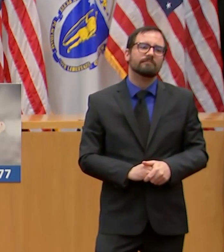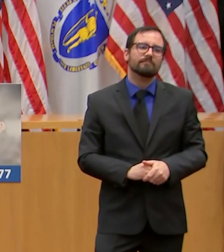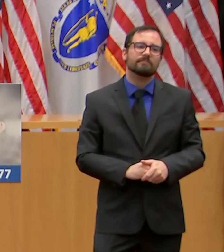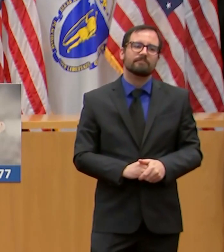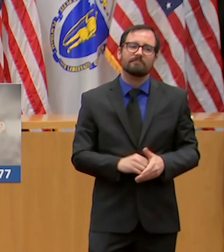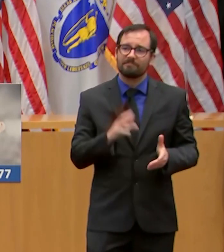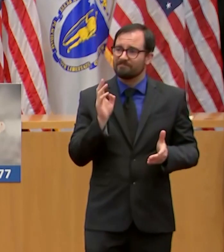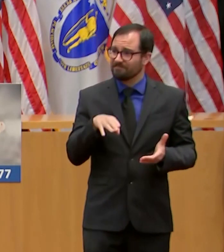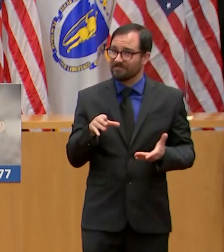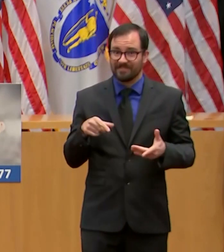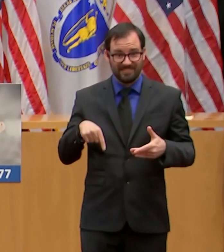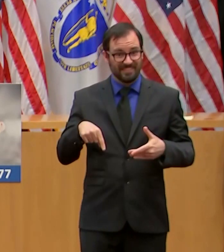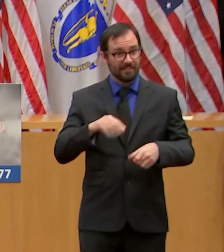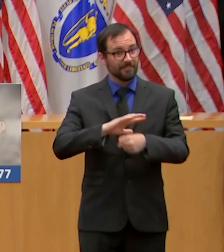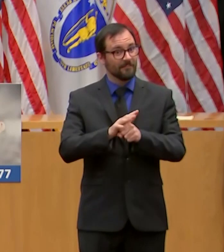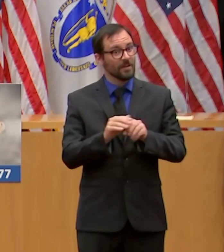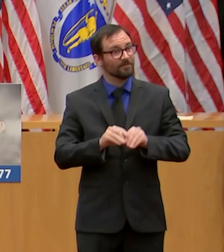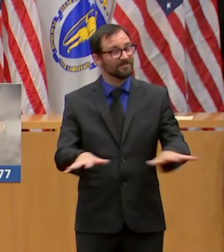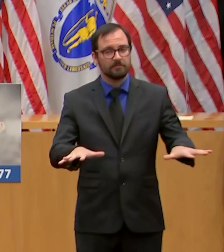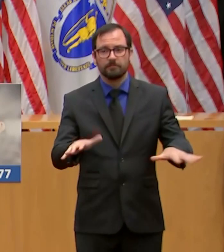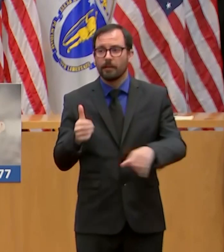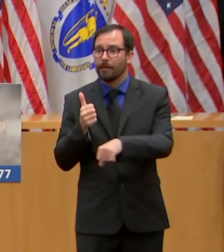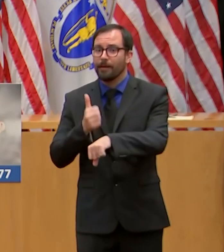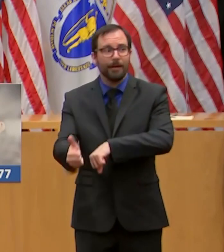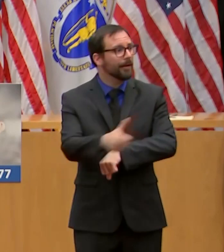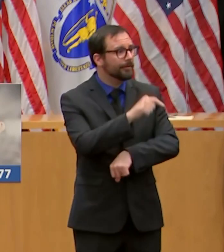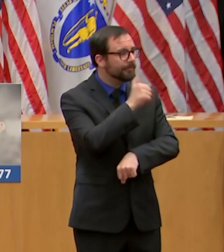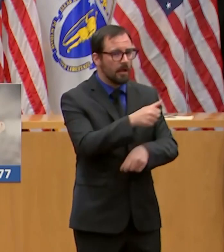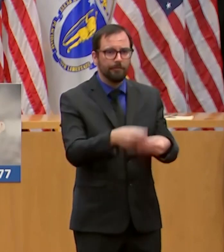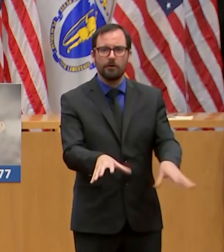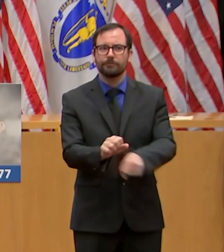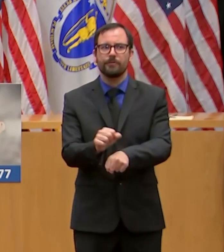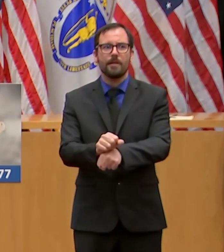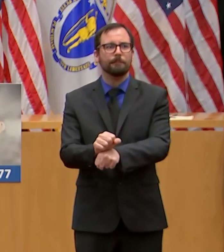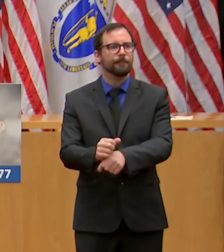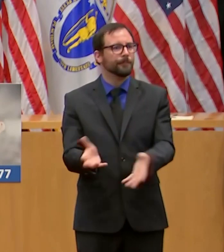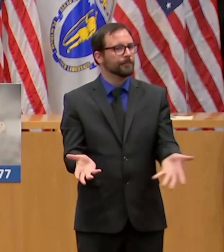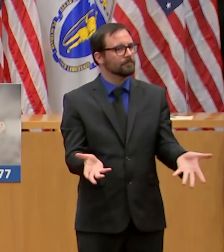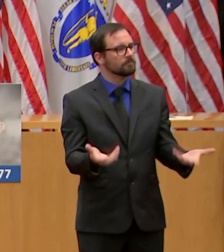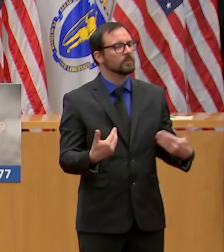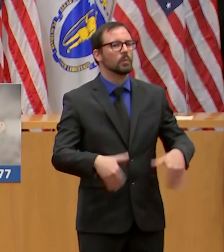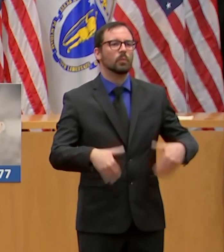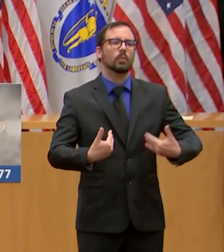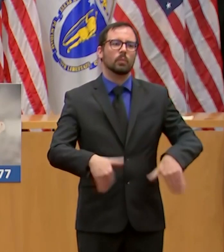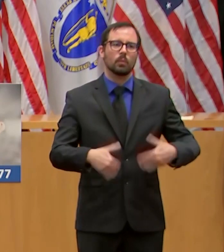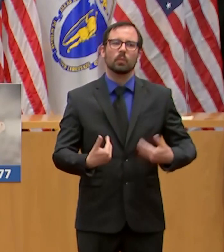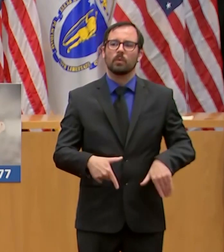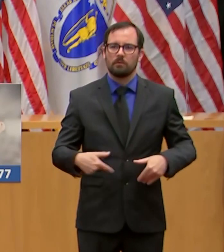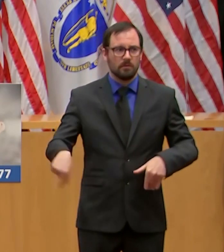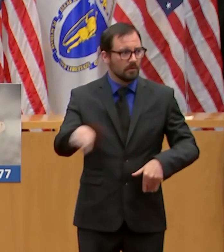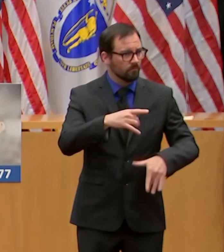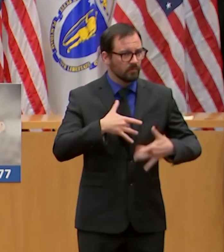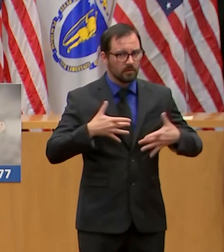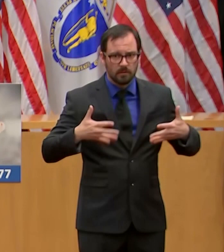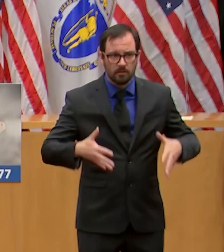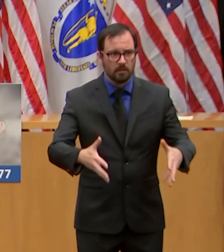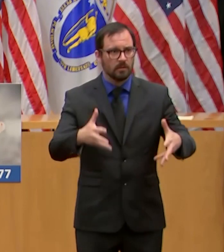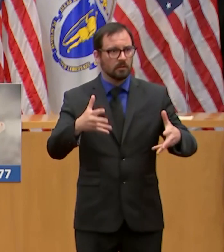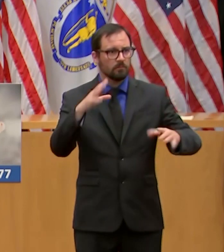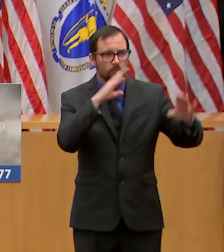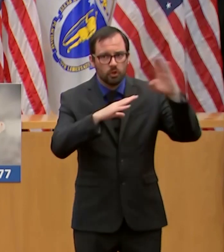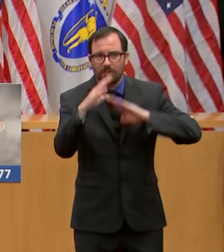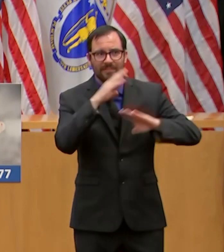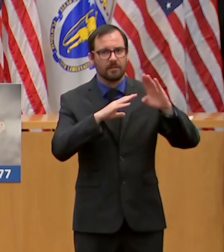own, and has created significant anxiety in households across the Commonwealth and across the country. We know several